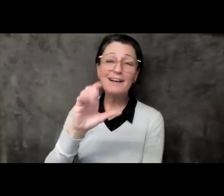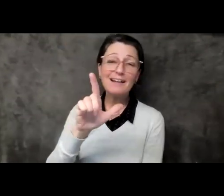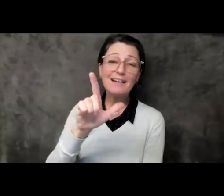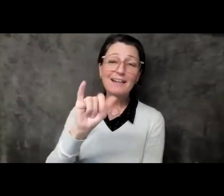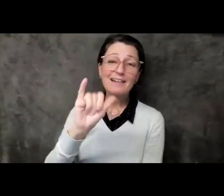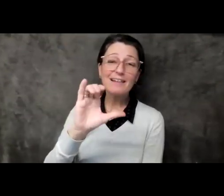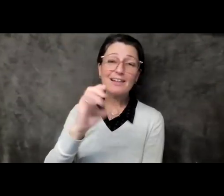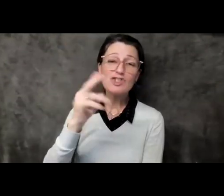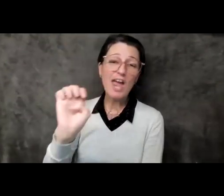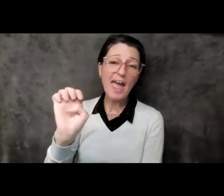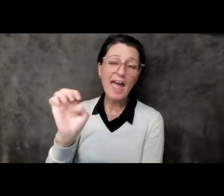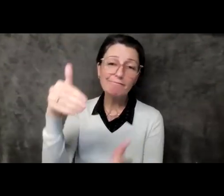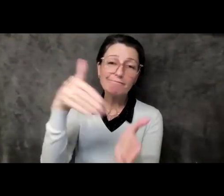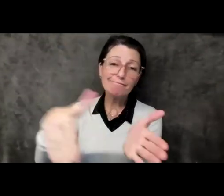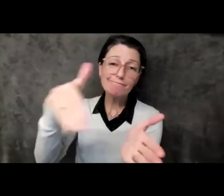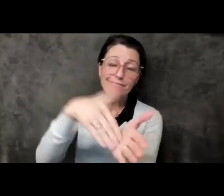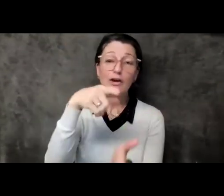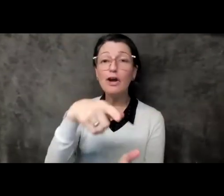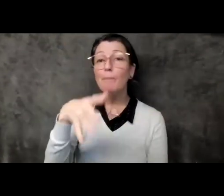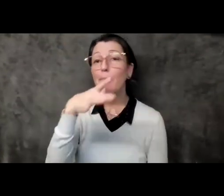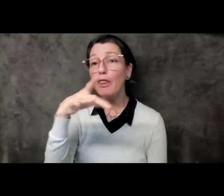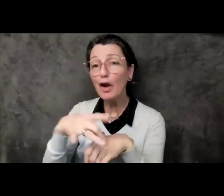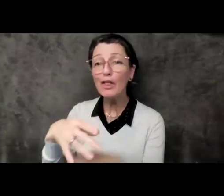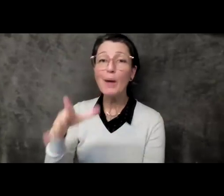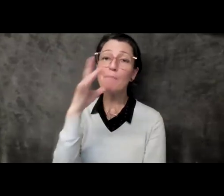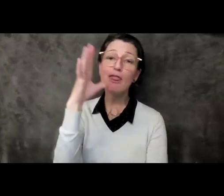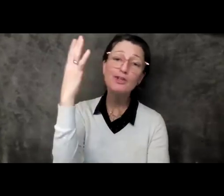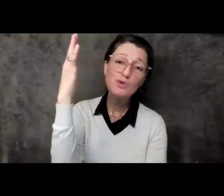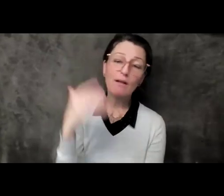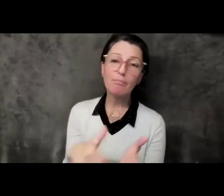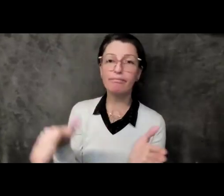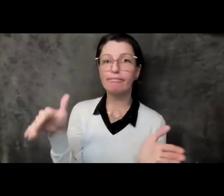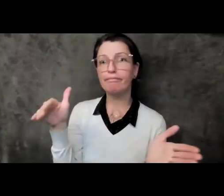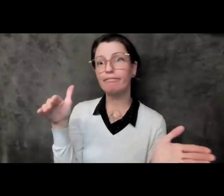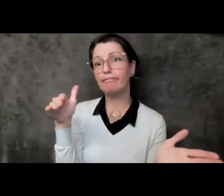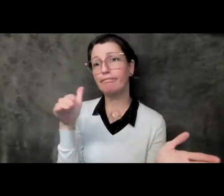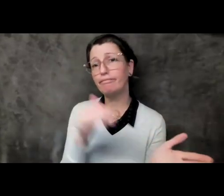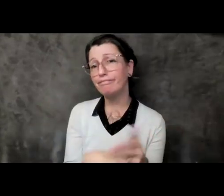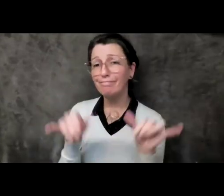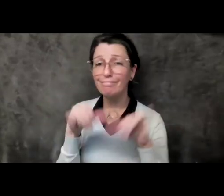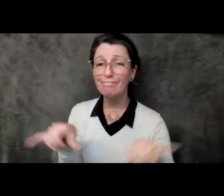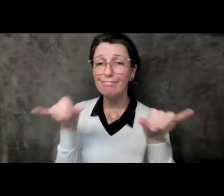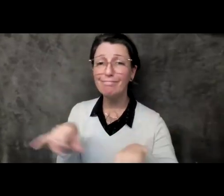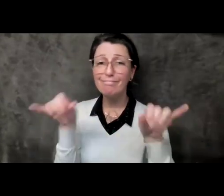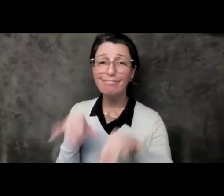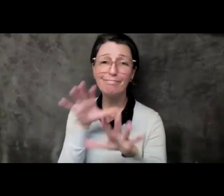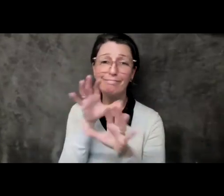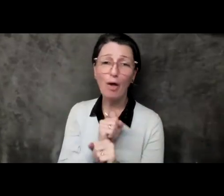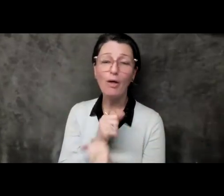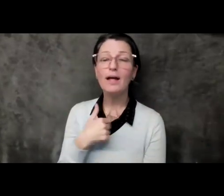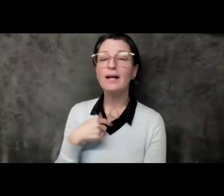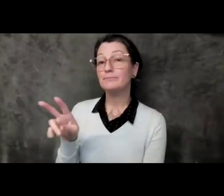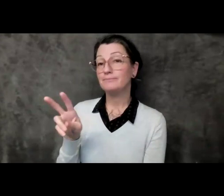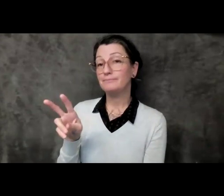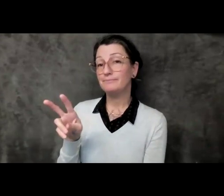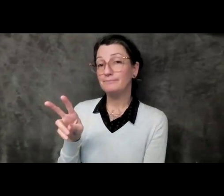just can't just talk about Mother Earth and the mother tree. And it's just so trite and so cliche. And,